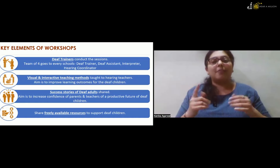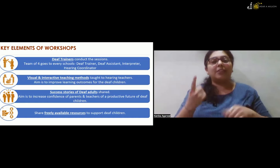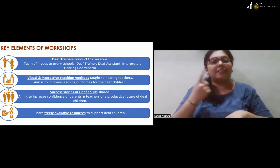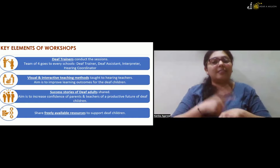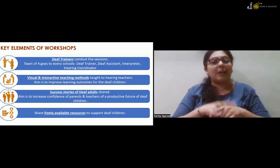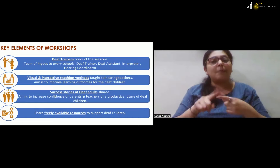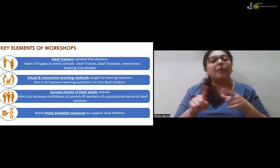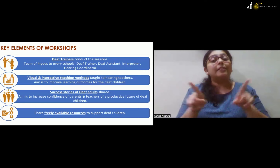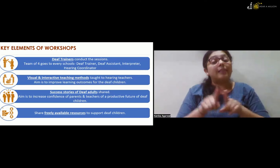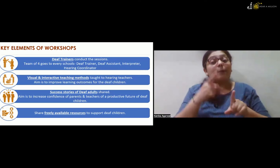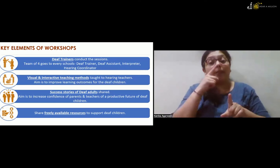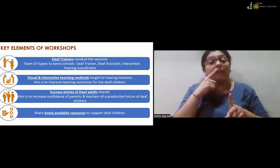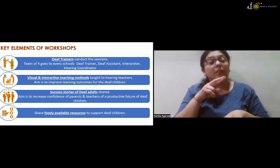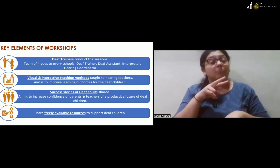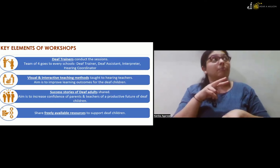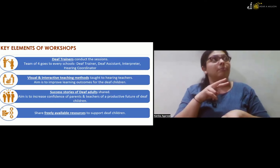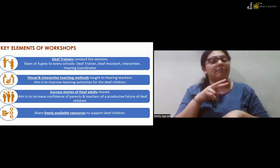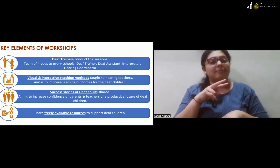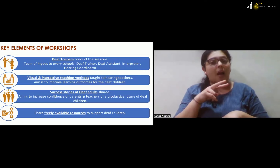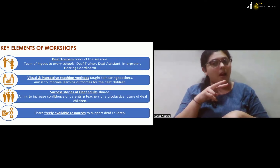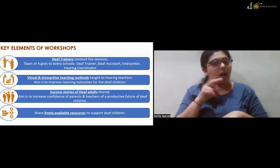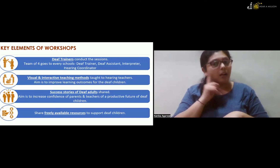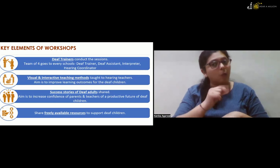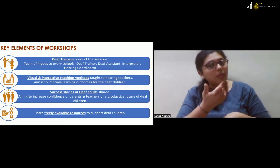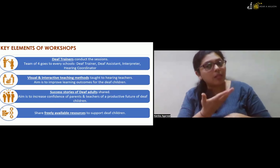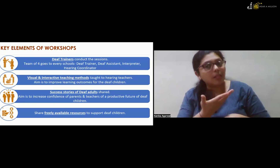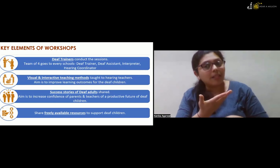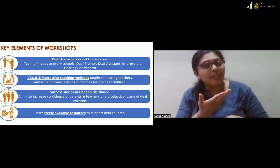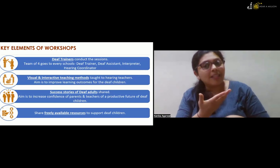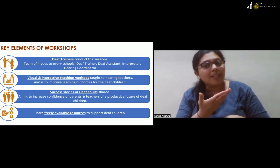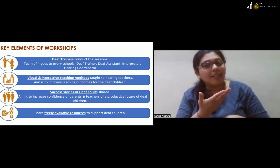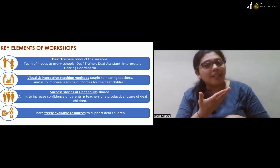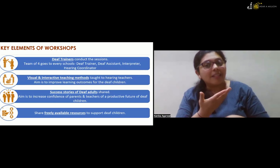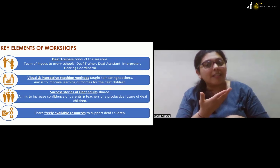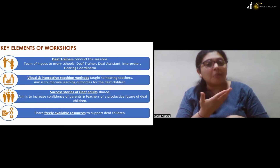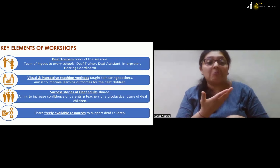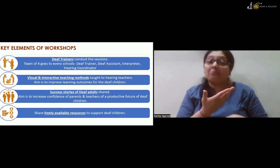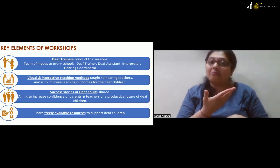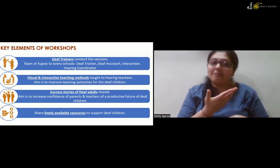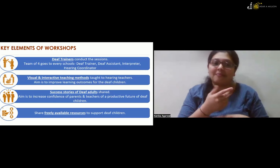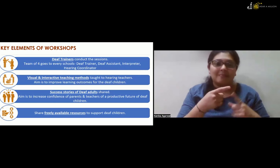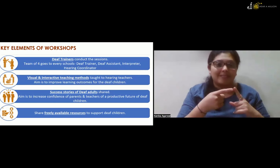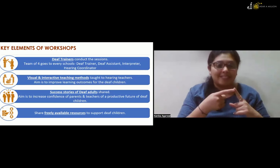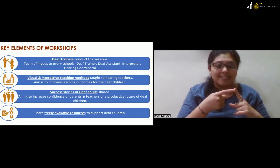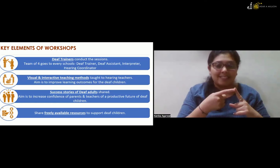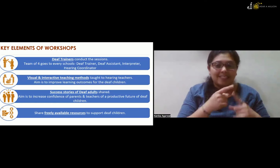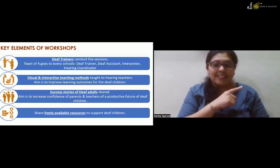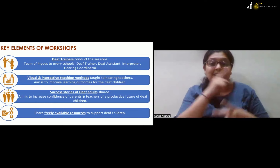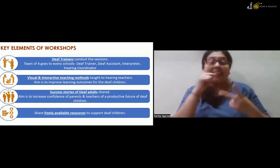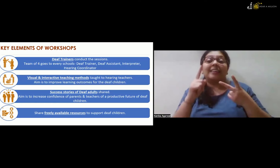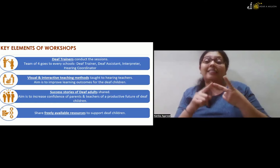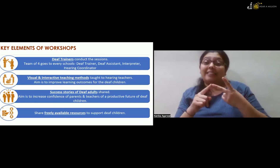team, strong big team, and we told them that this is going to be in sign language. So when we told them that the